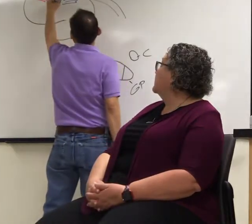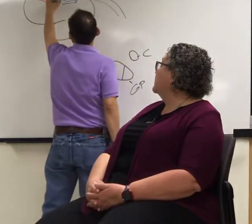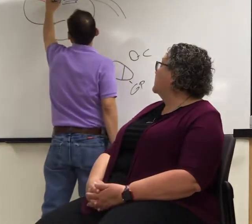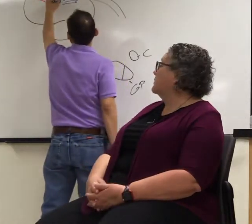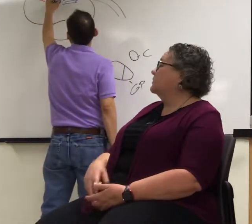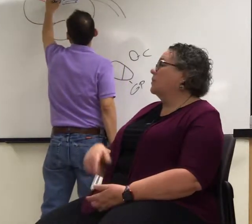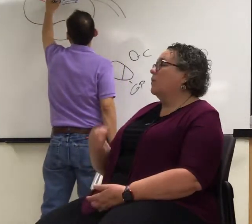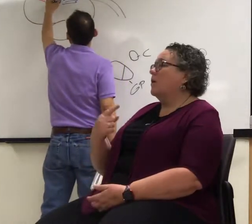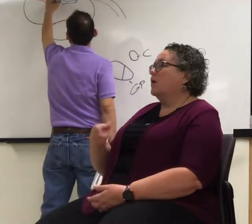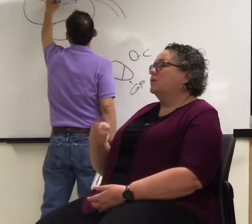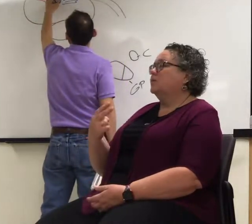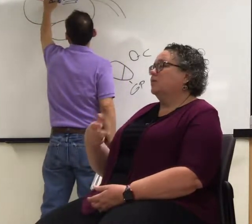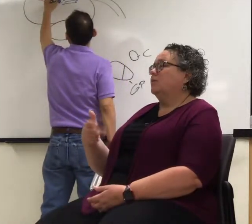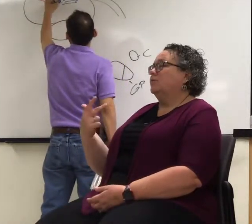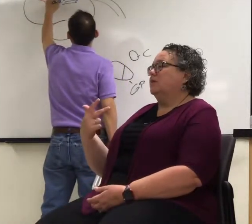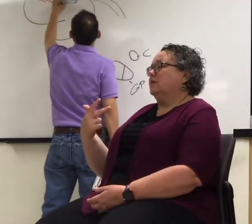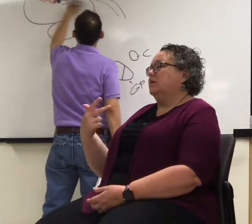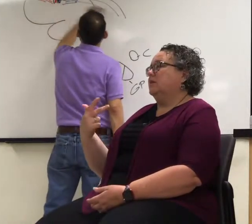3,